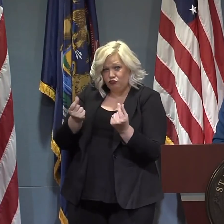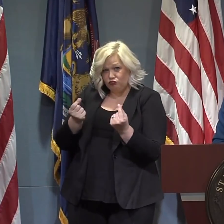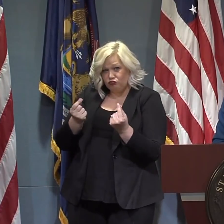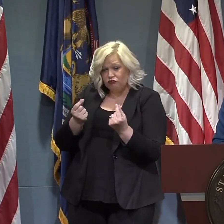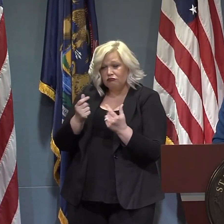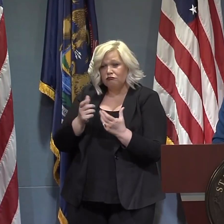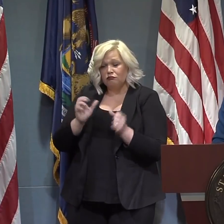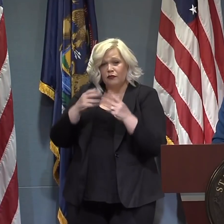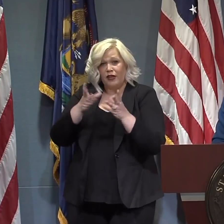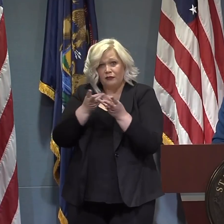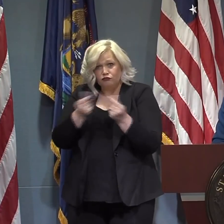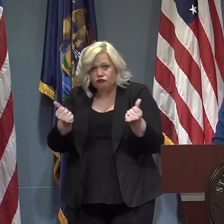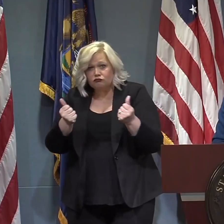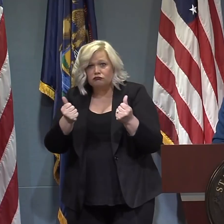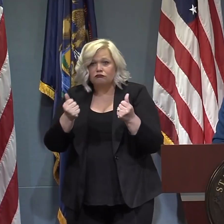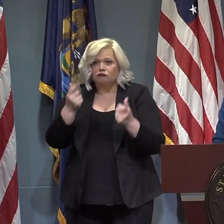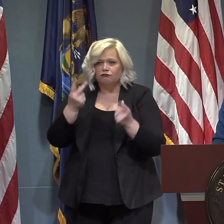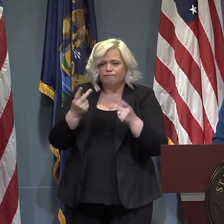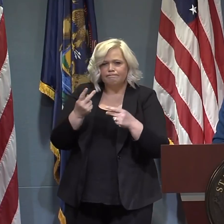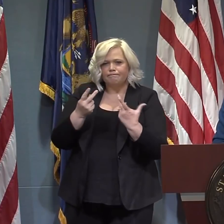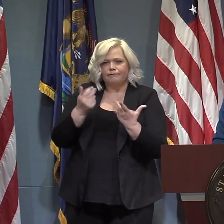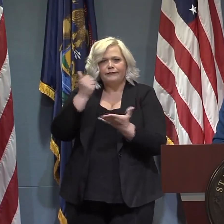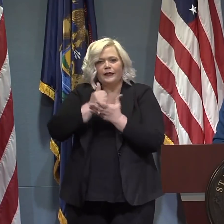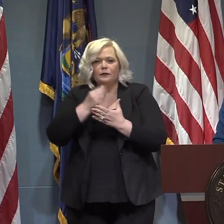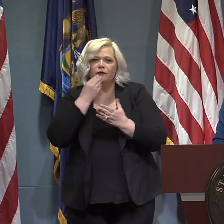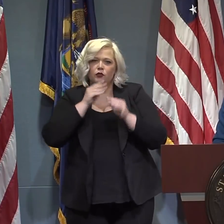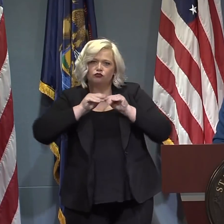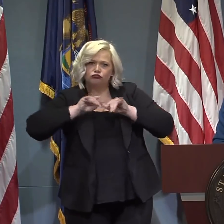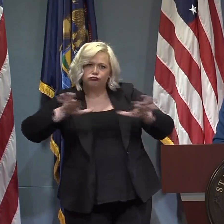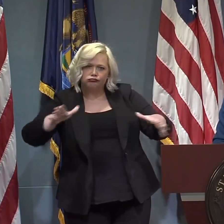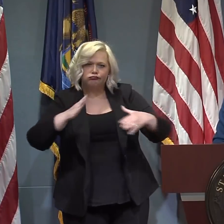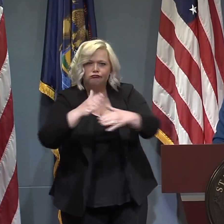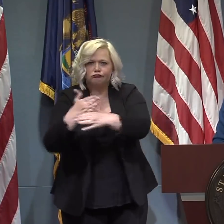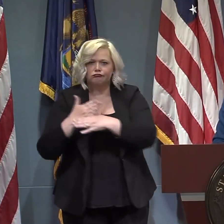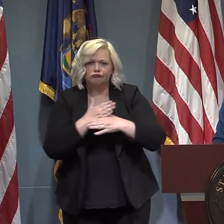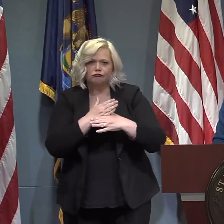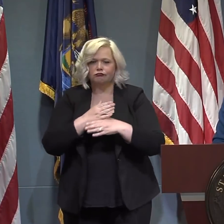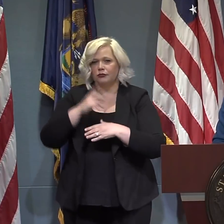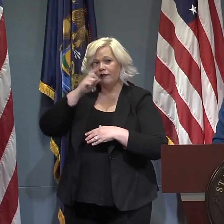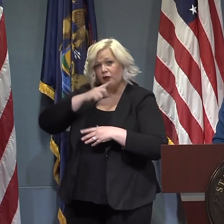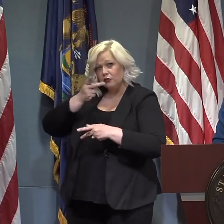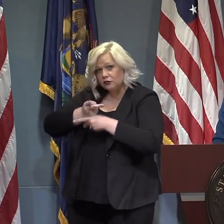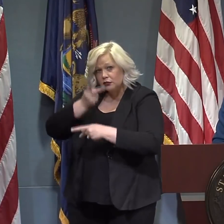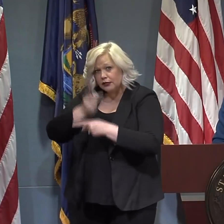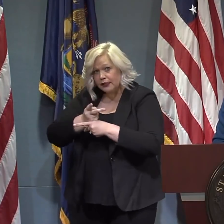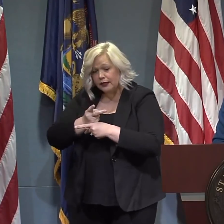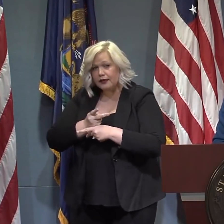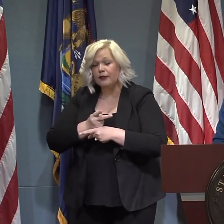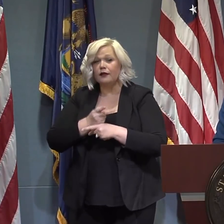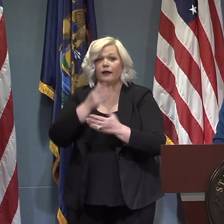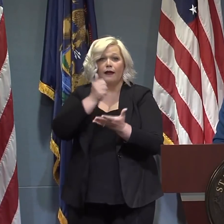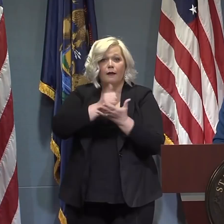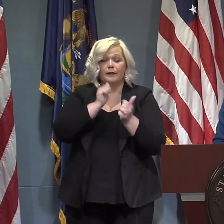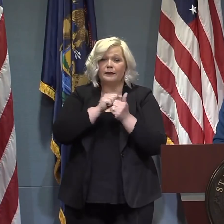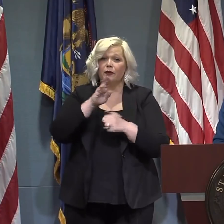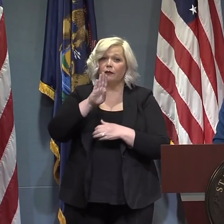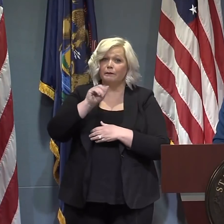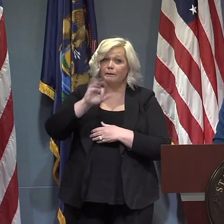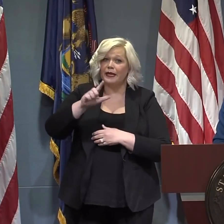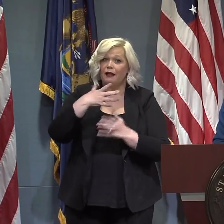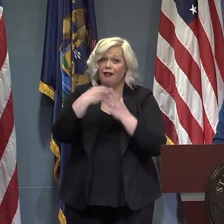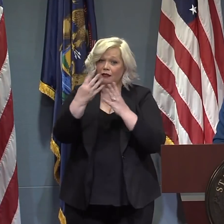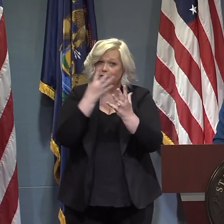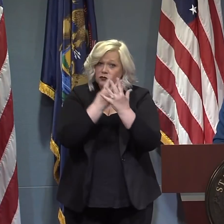comprehensive solutions ranging from food distribution and foster care to bail relief, temporary shelter, and